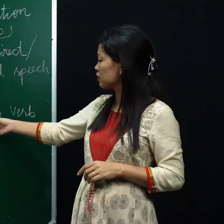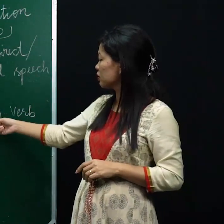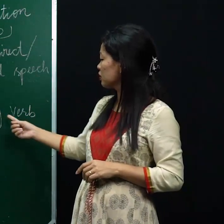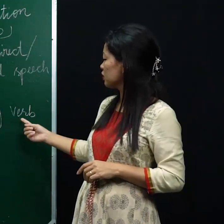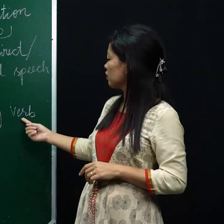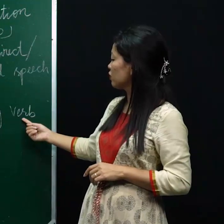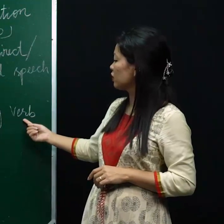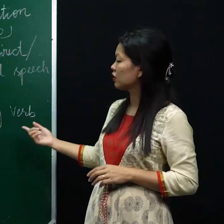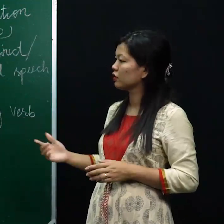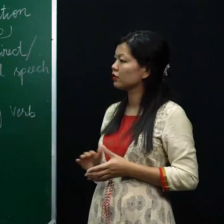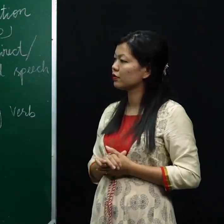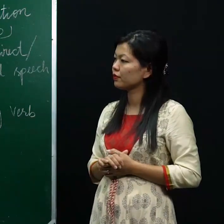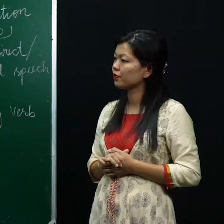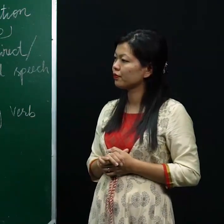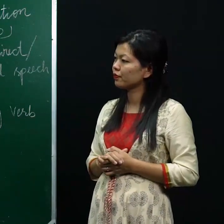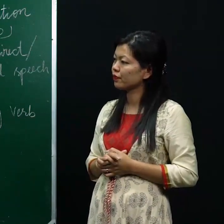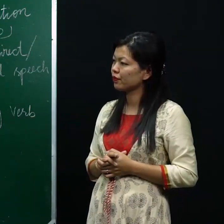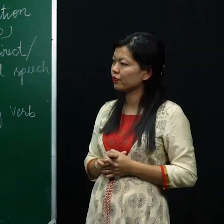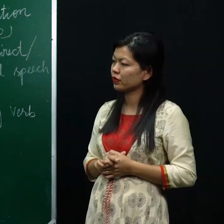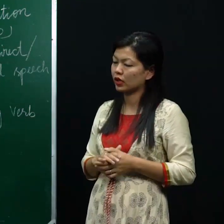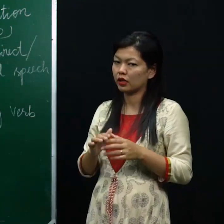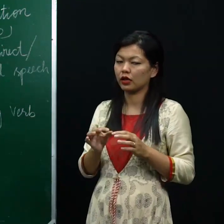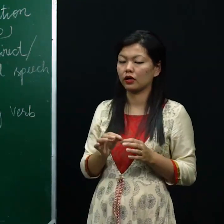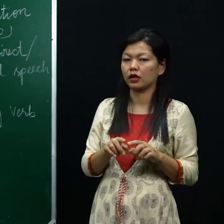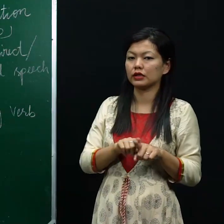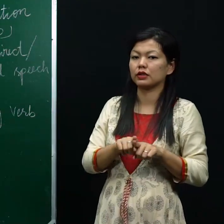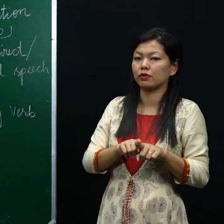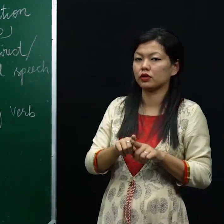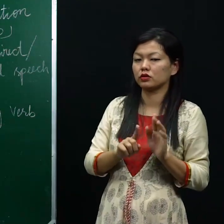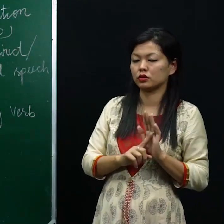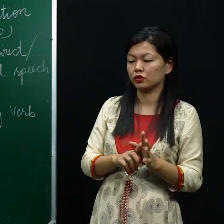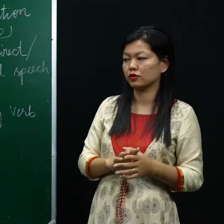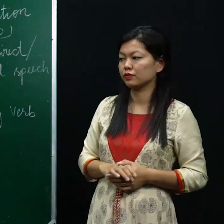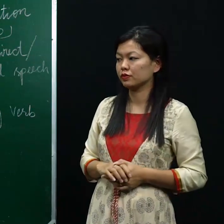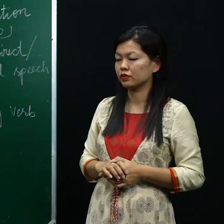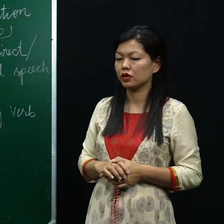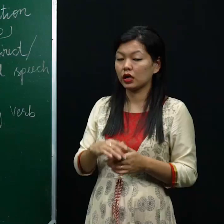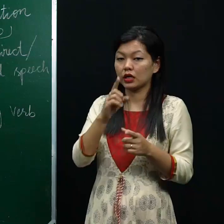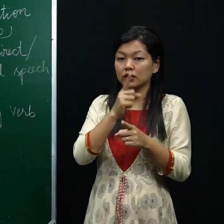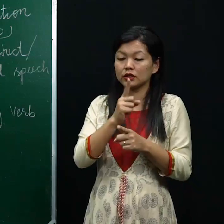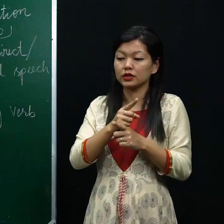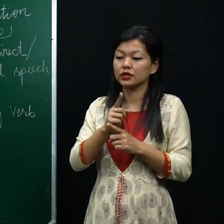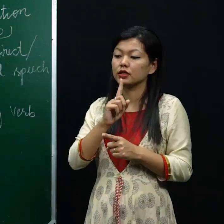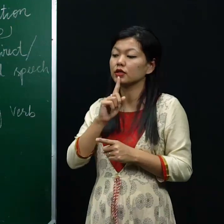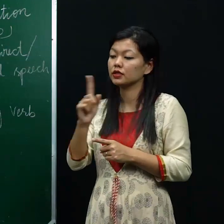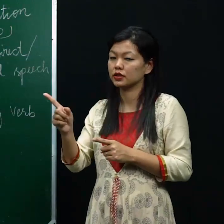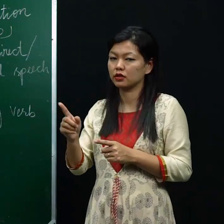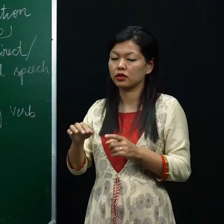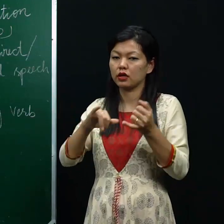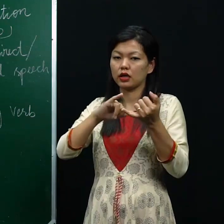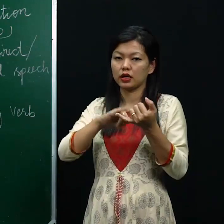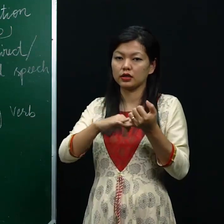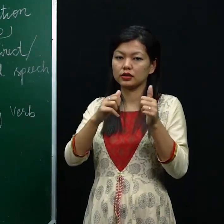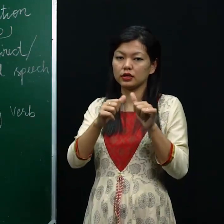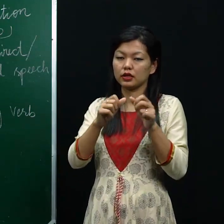And then the reporting verb, let me cite an example for you here. The teacher said, the word said becomes the reporting